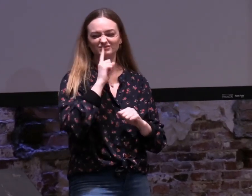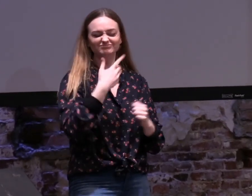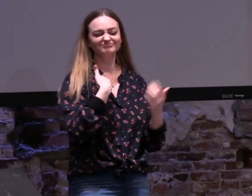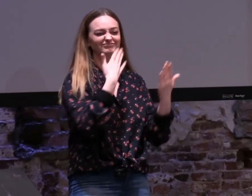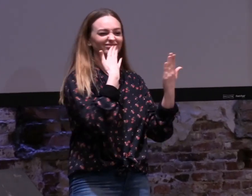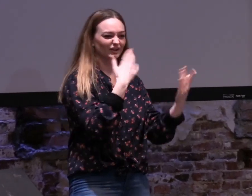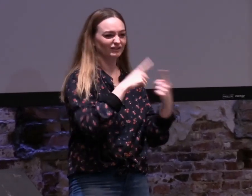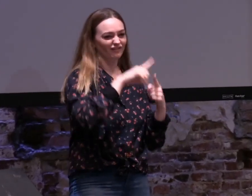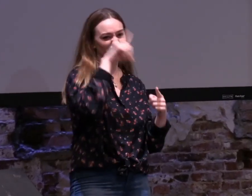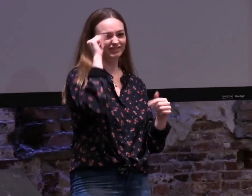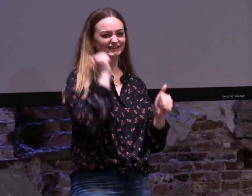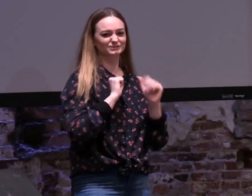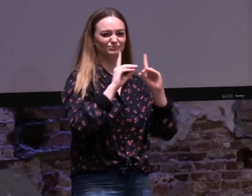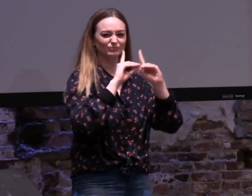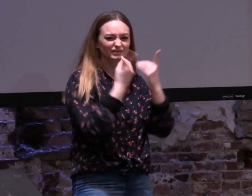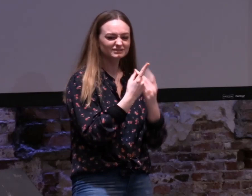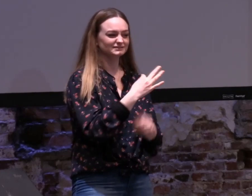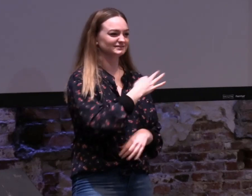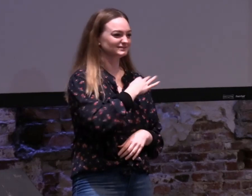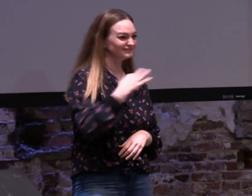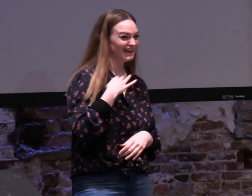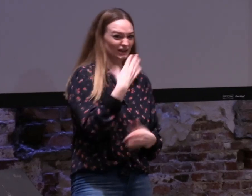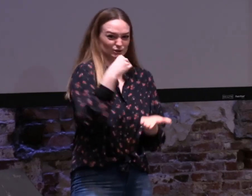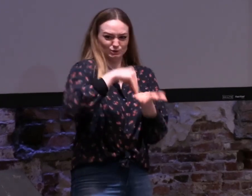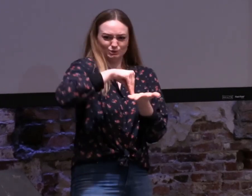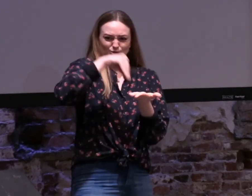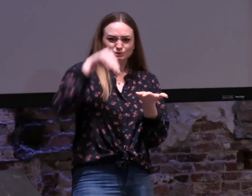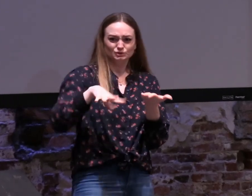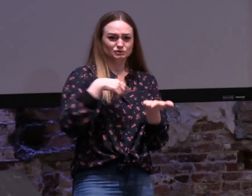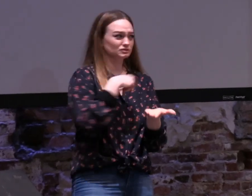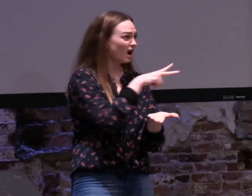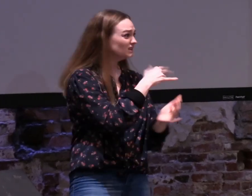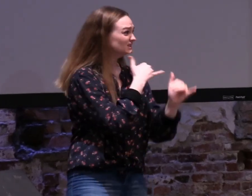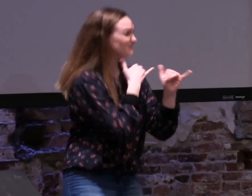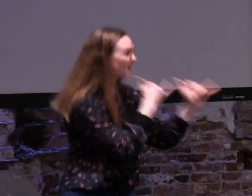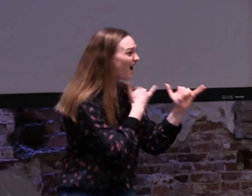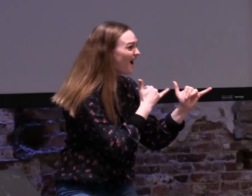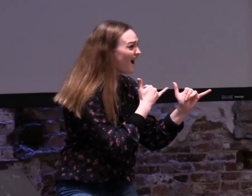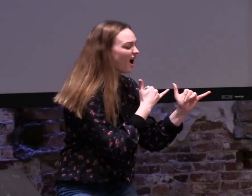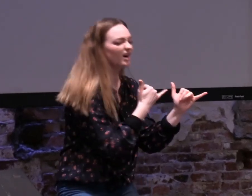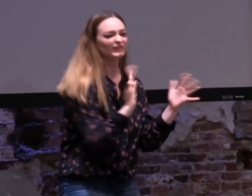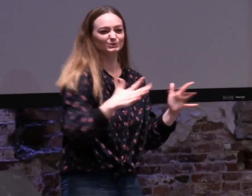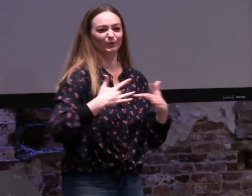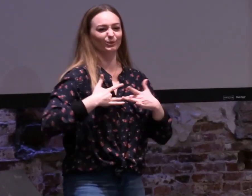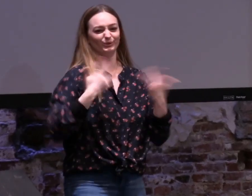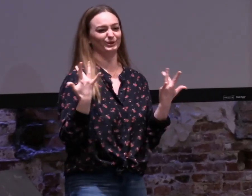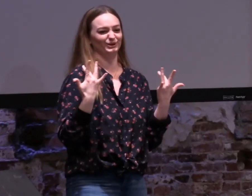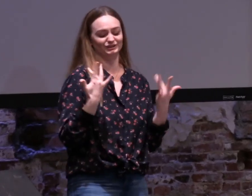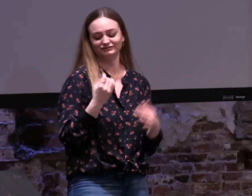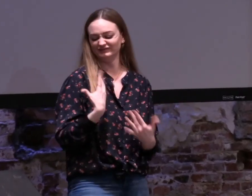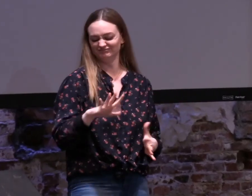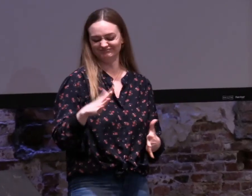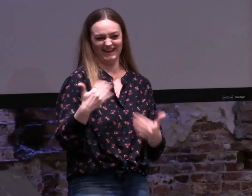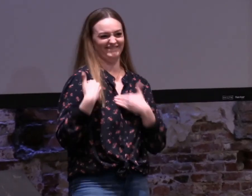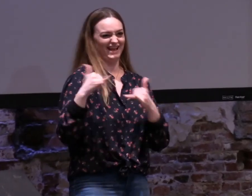that was the moment of shift. That's when it changed my life. Being a part of the Gallaudet Theater Department and seeing faculty and